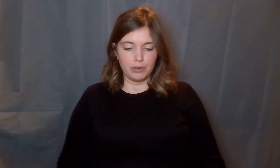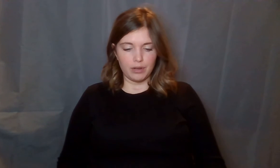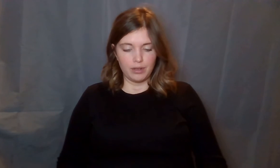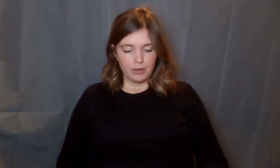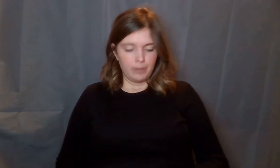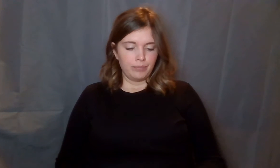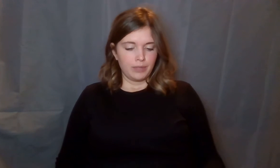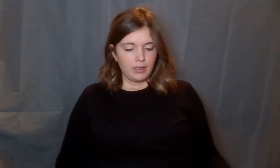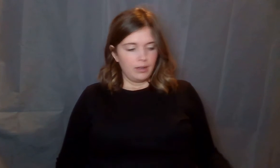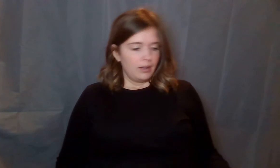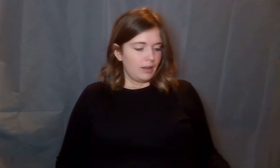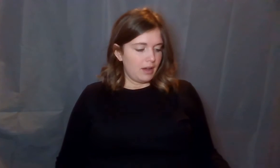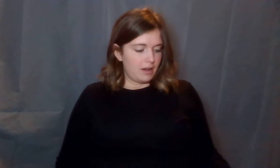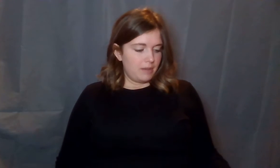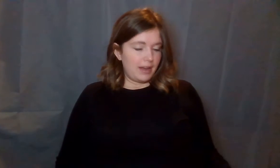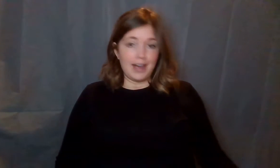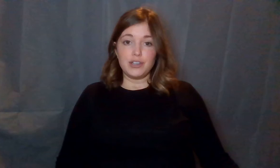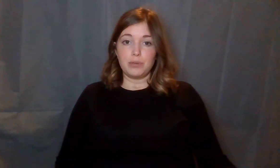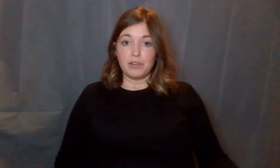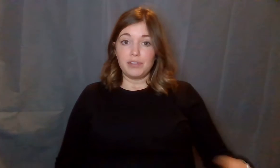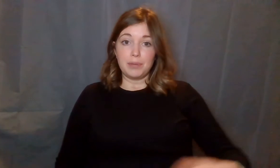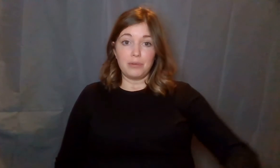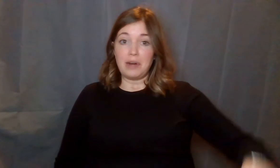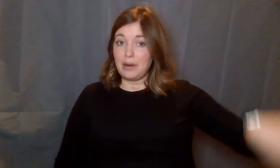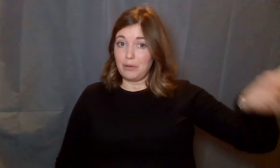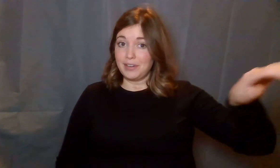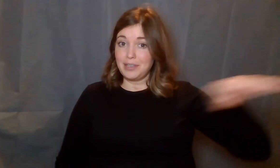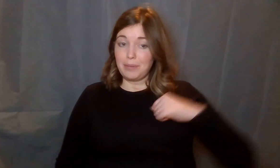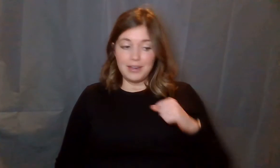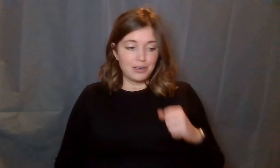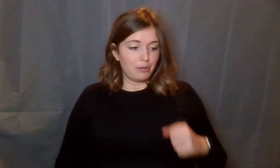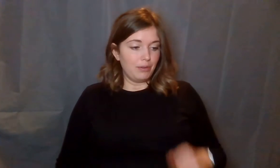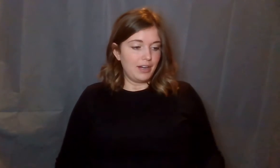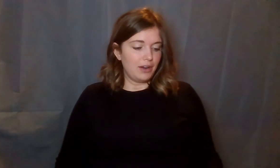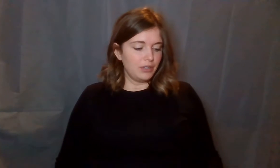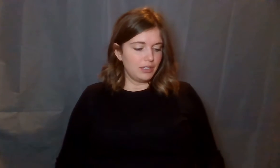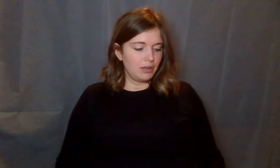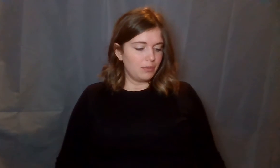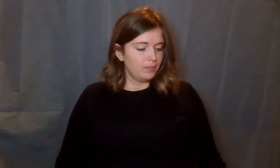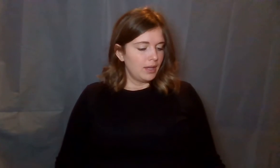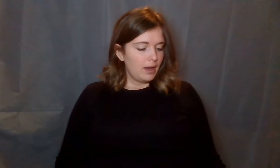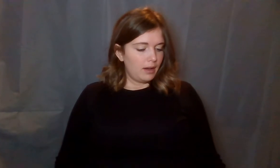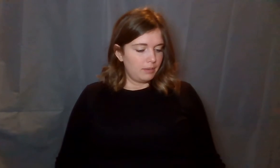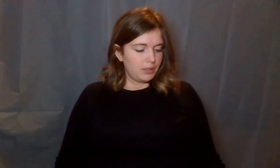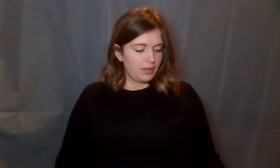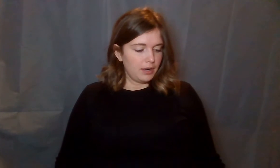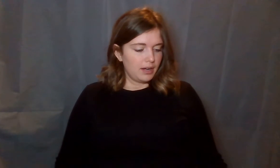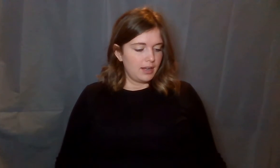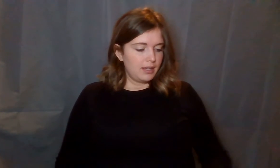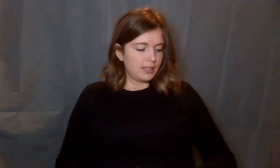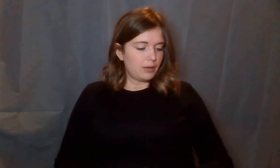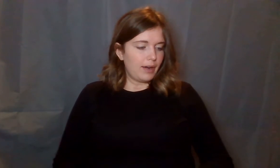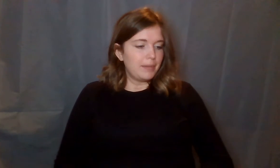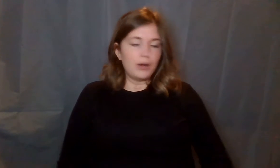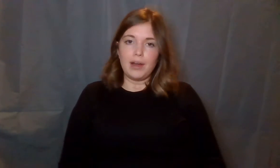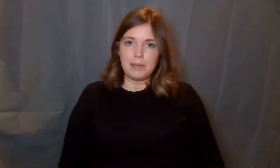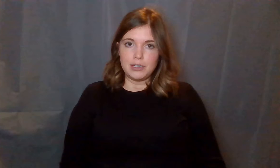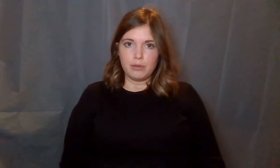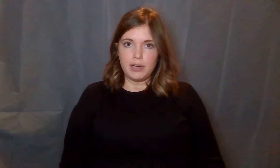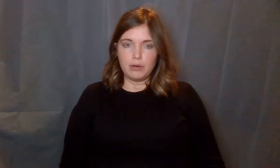book. And actually, we're flipping right over to page 302. So there is a grammar note on page